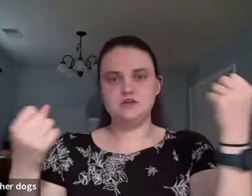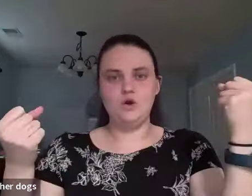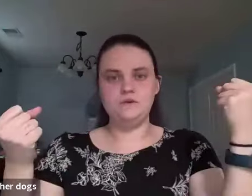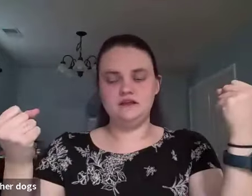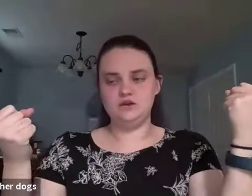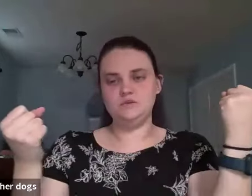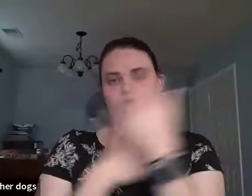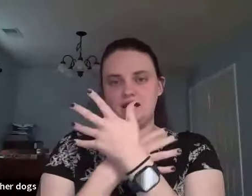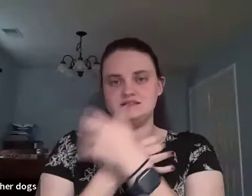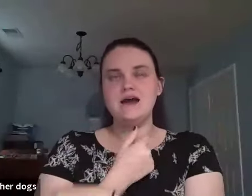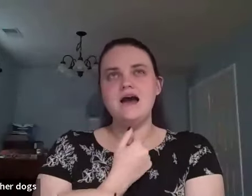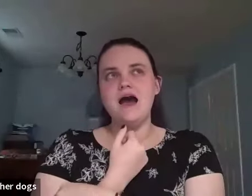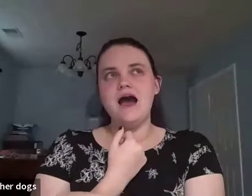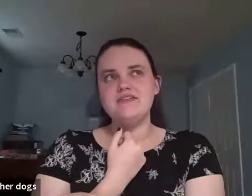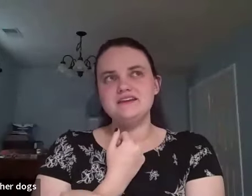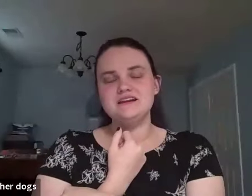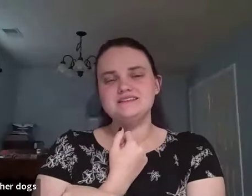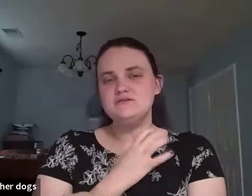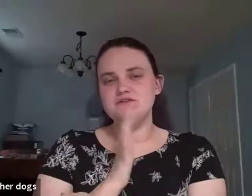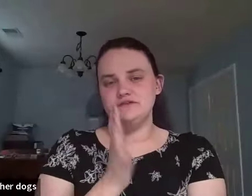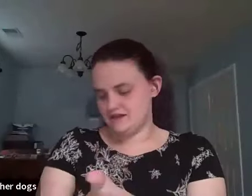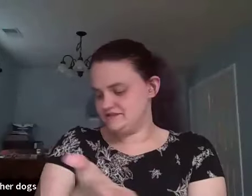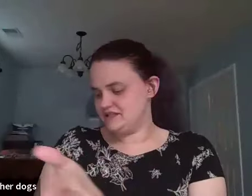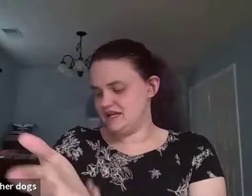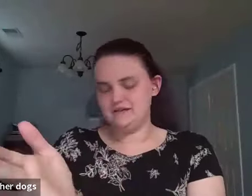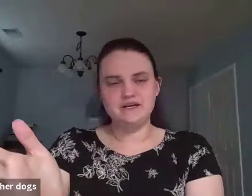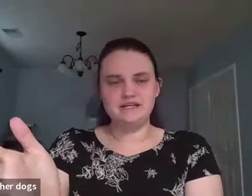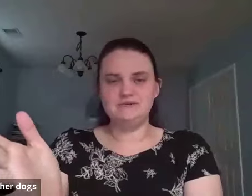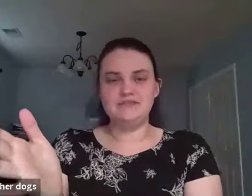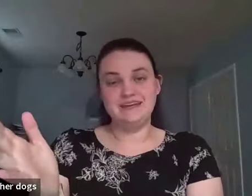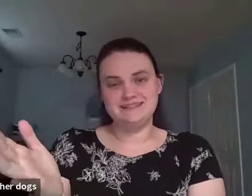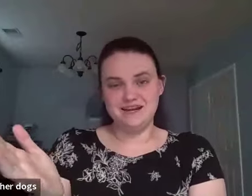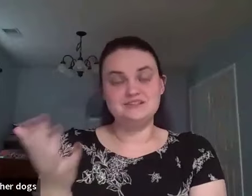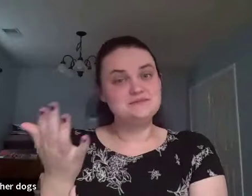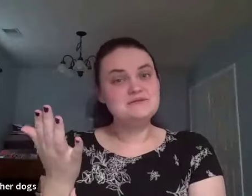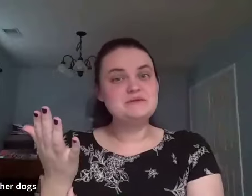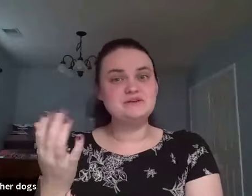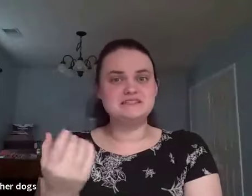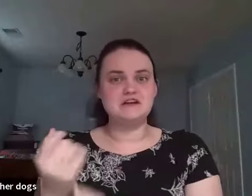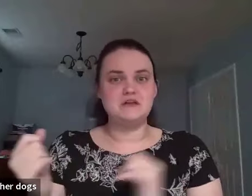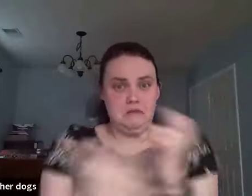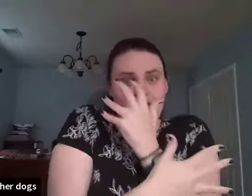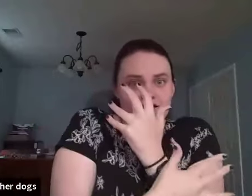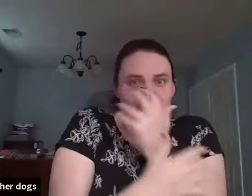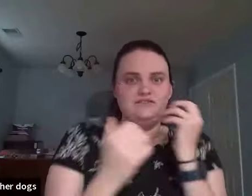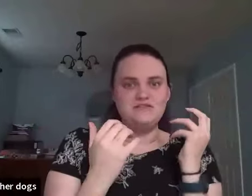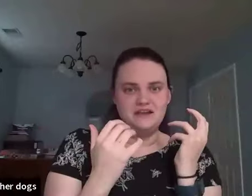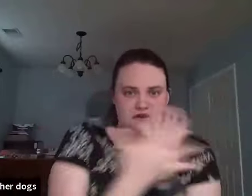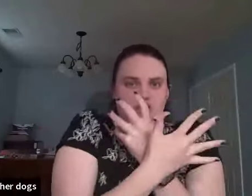like you open your hands. I think it has, I don't know if you guys have seen anybody when they get scared. Sometimes when people get scared, they go, ah! Like they like